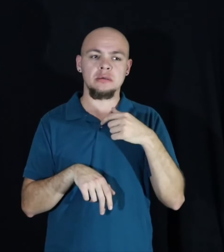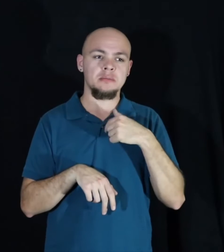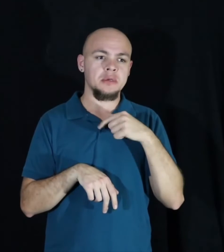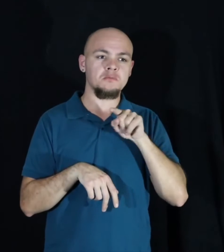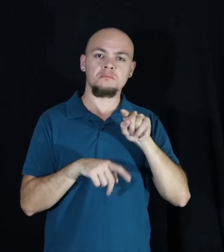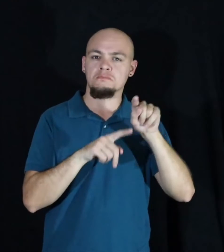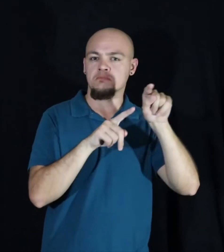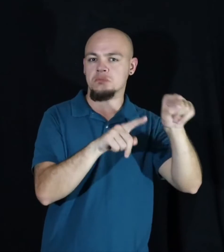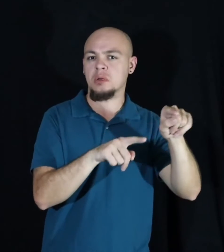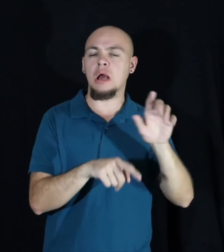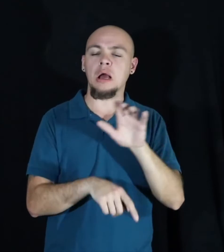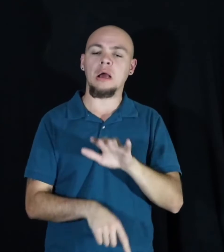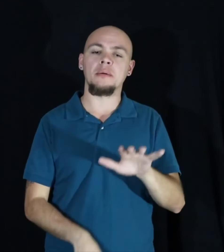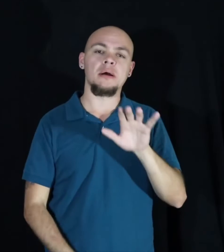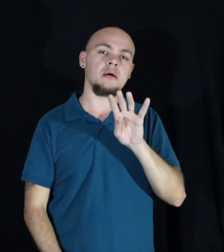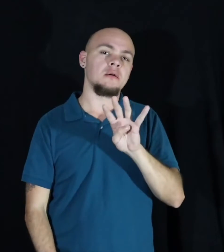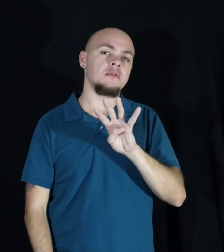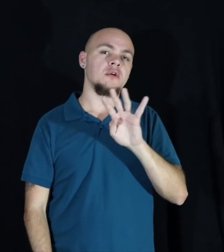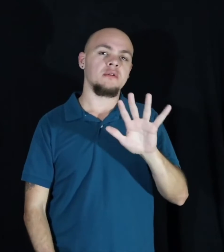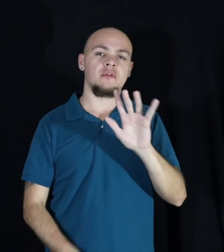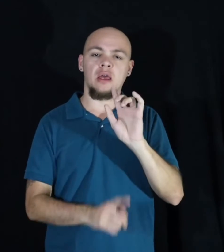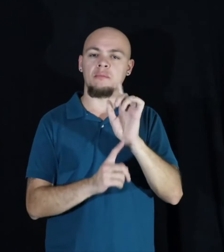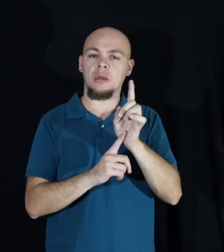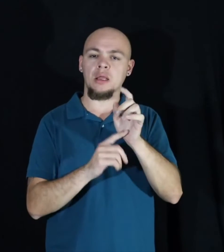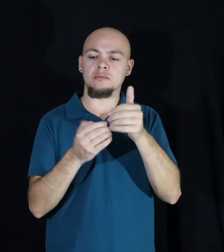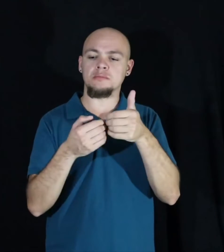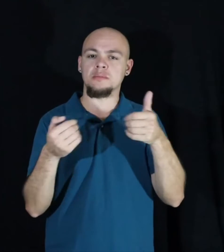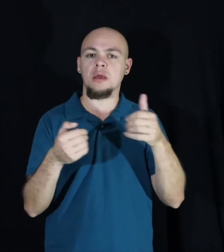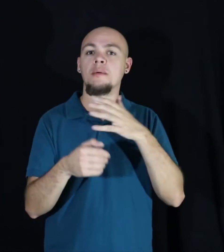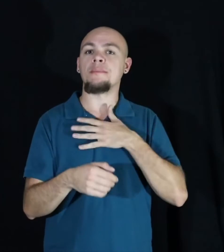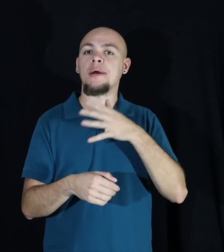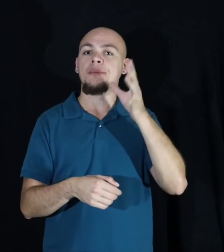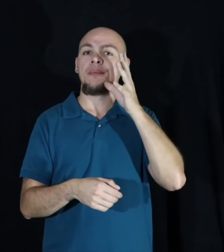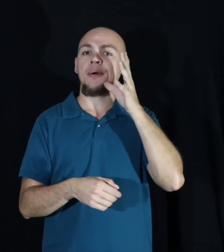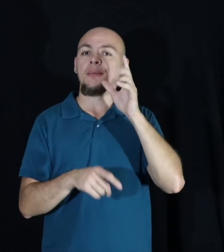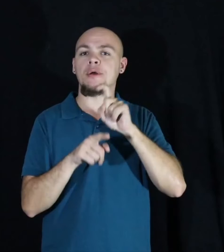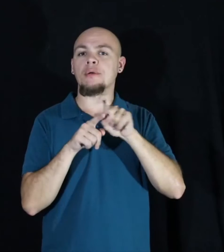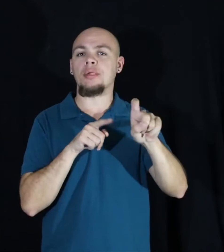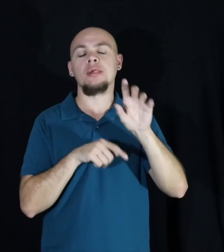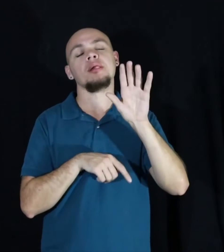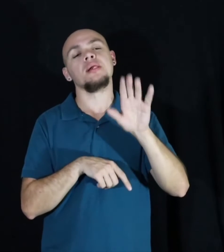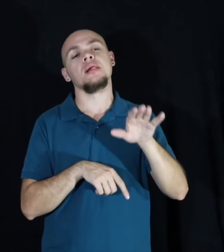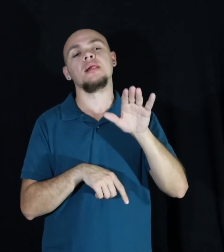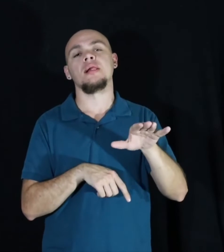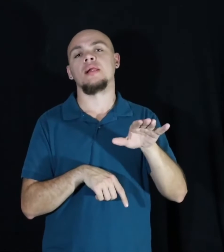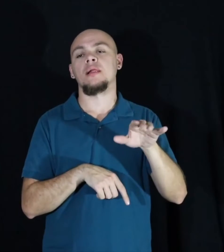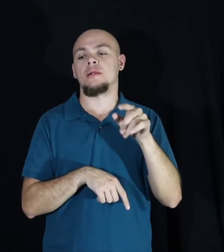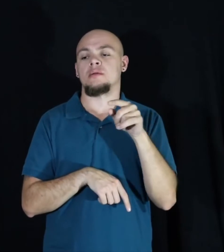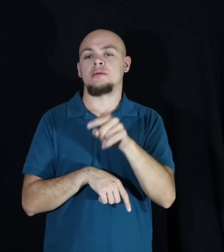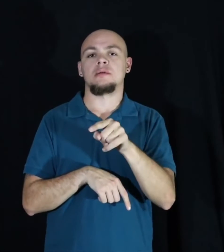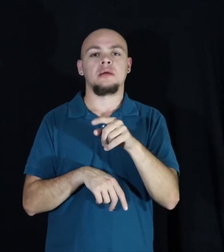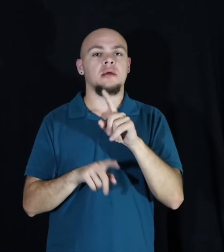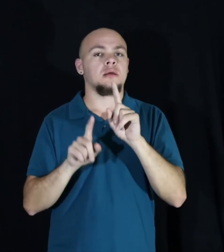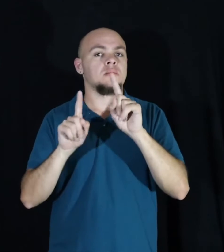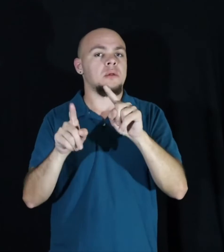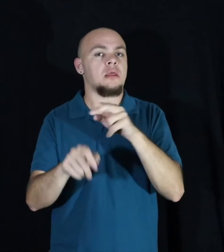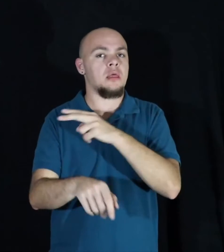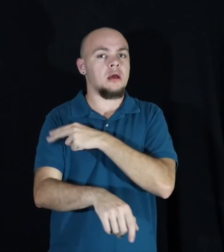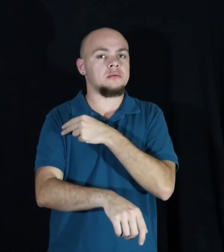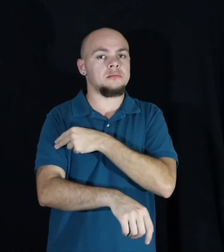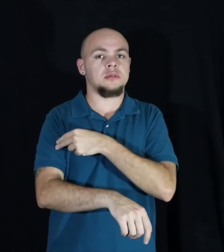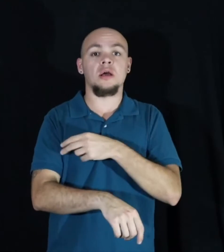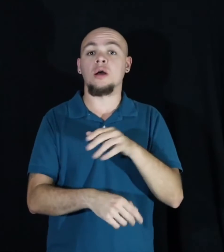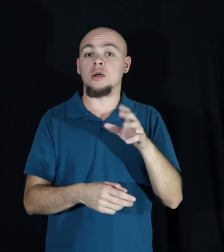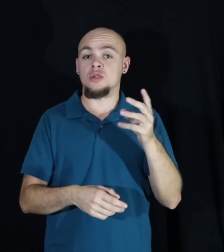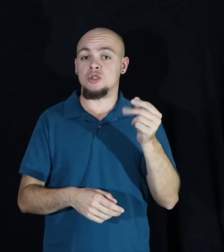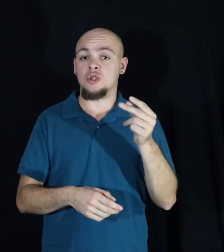made these trips, and I was about 45 minutes away. My mom calls, and says he's at the hospital. He'd been bitten by a